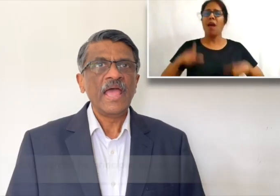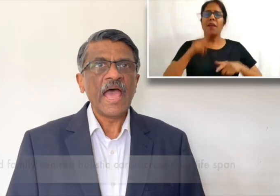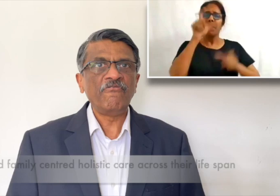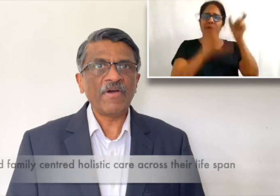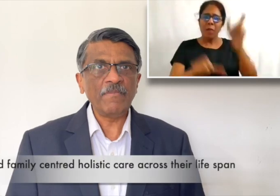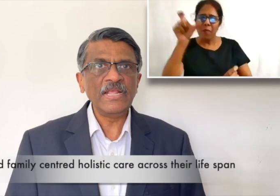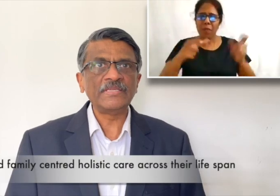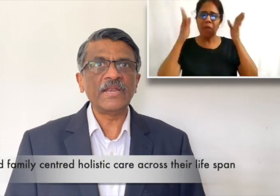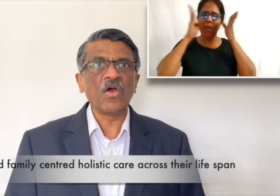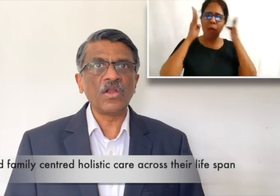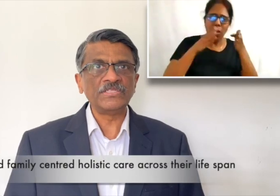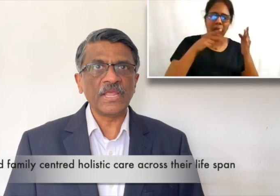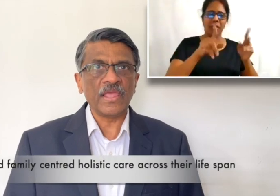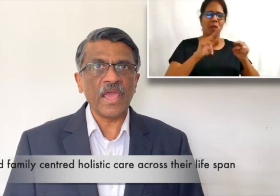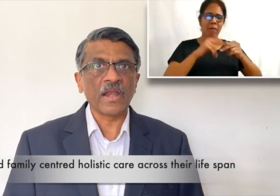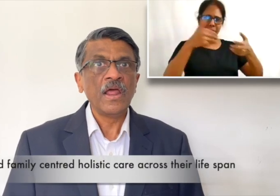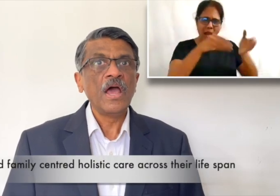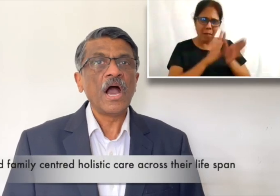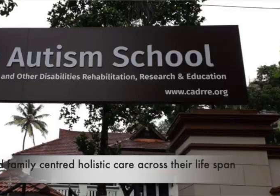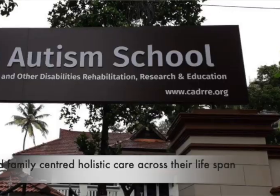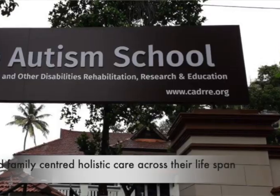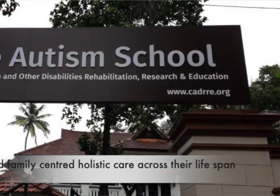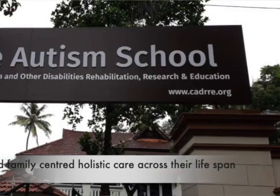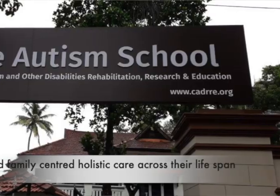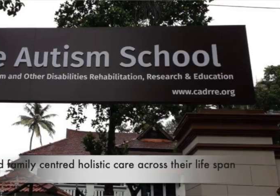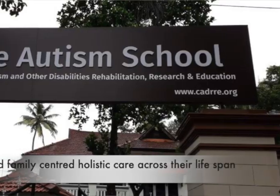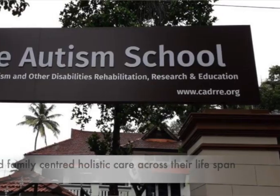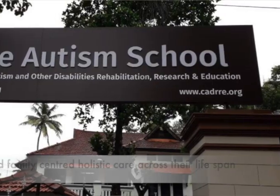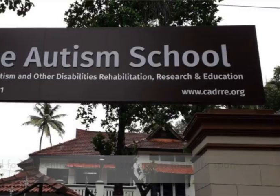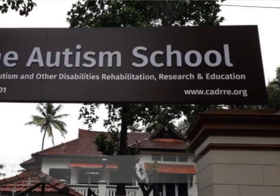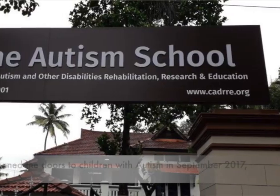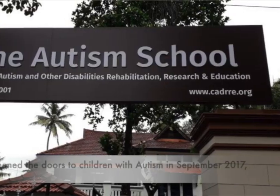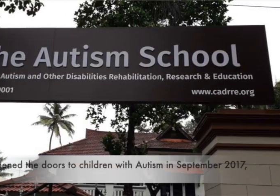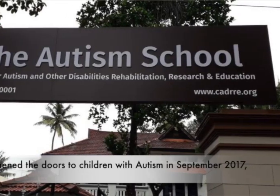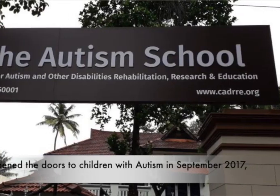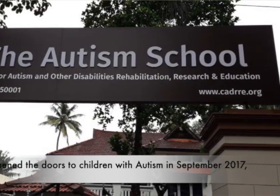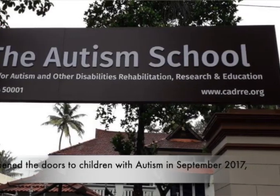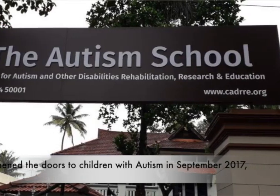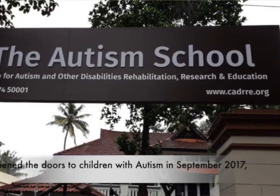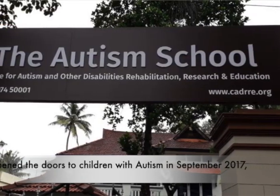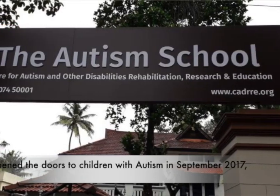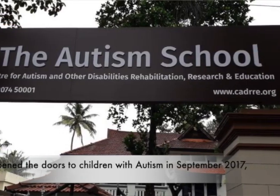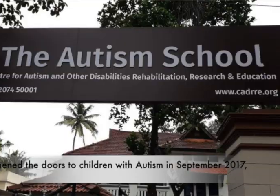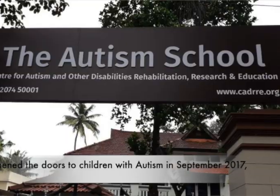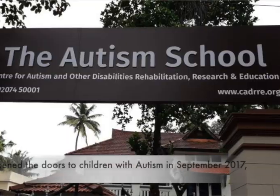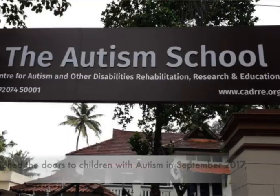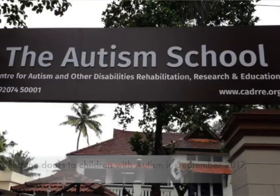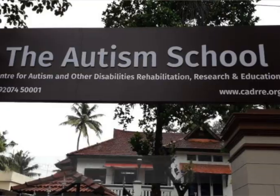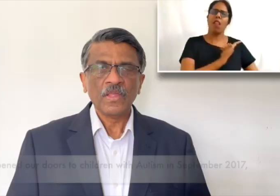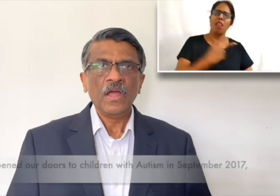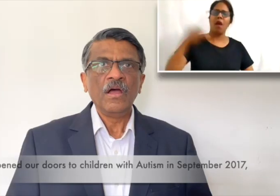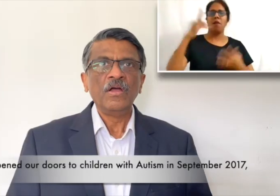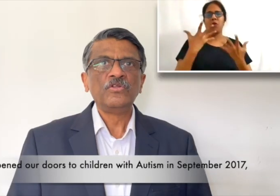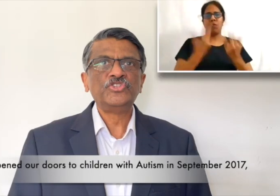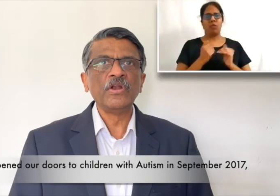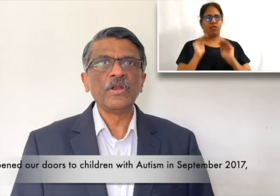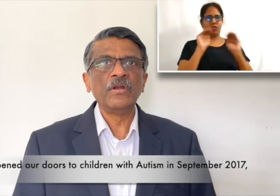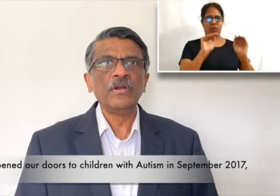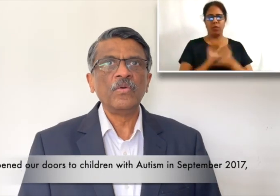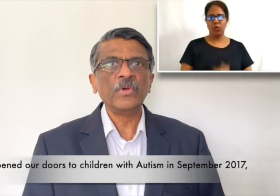and family-centered holistic care across their lifespan. We opened the doors to children with